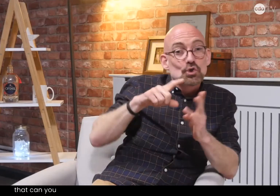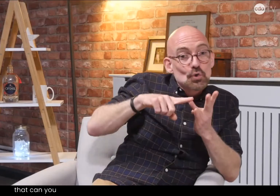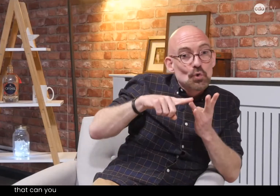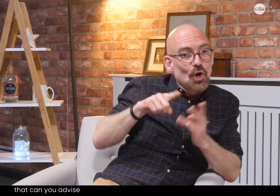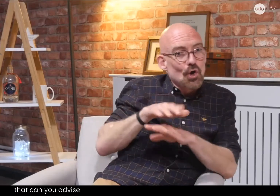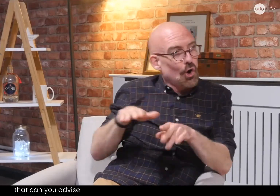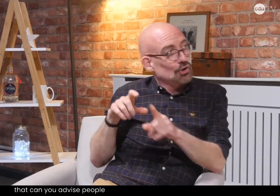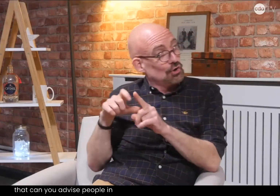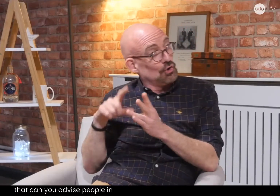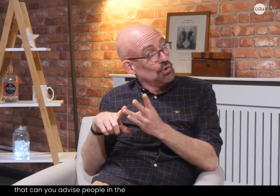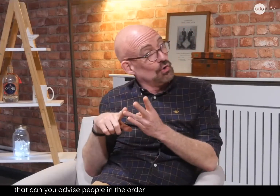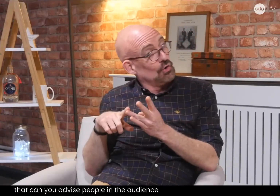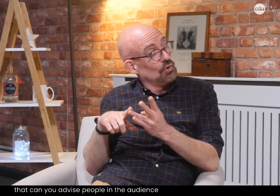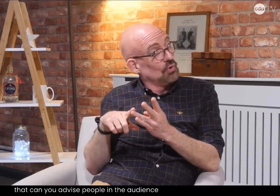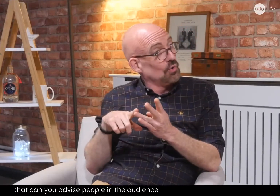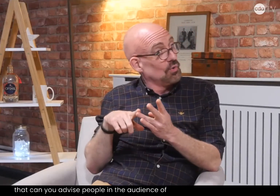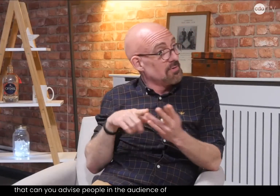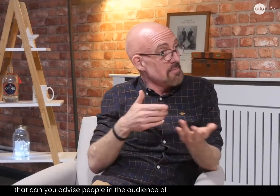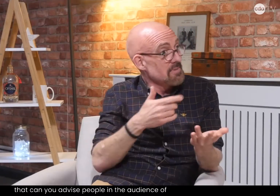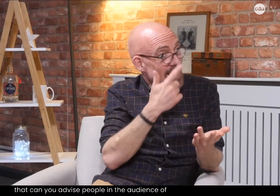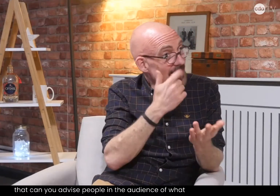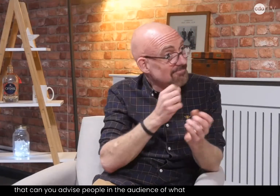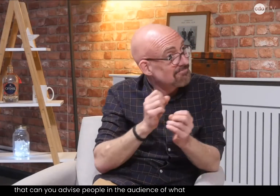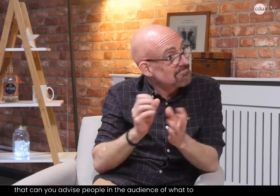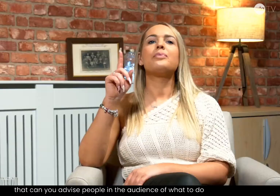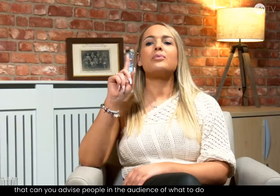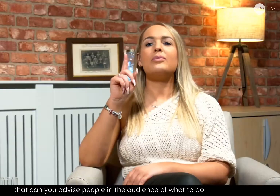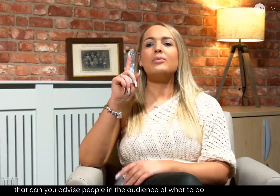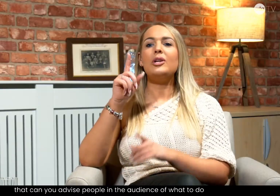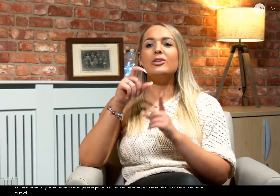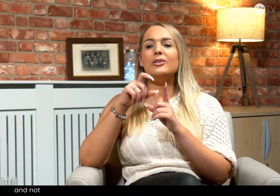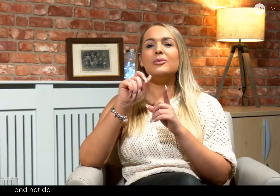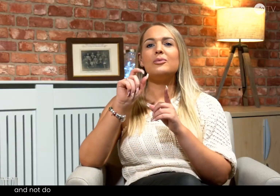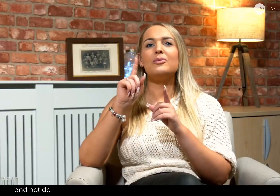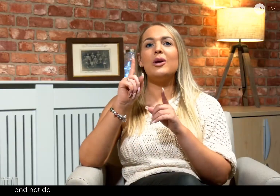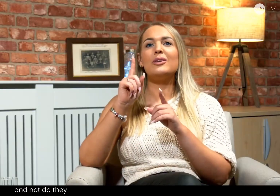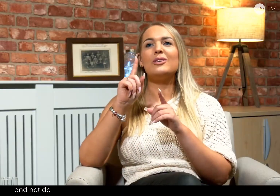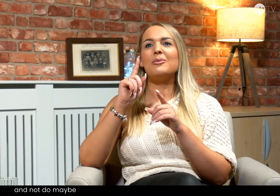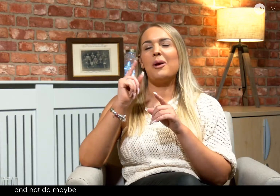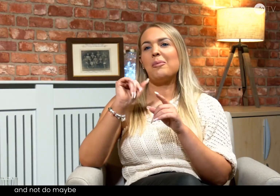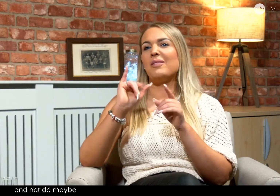of what to do and not do? Maybe that would help.